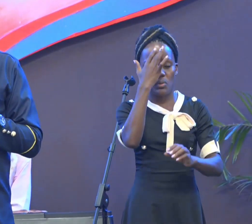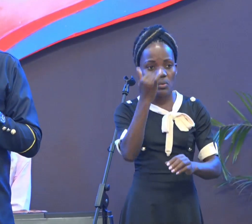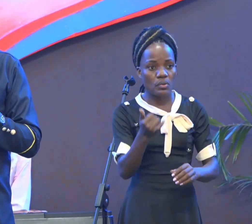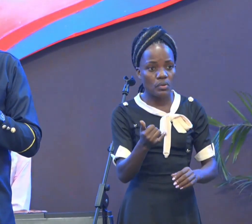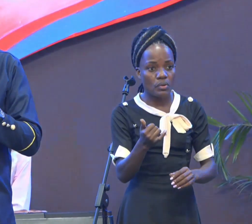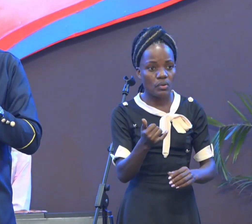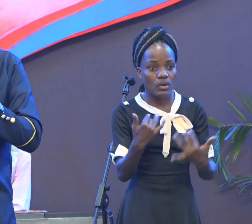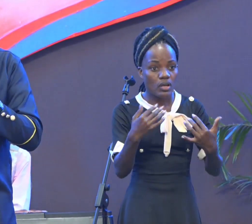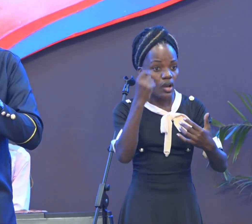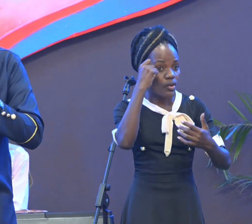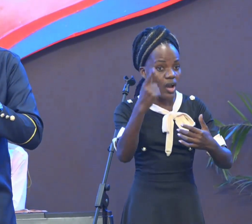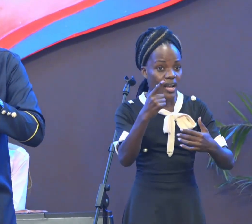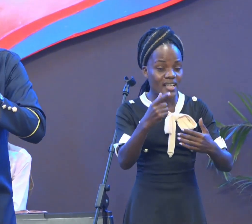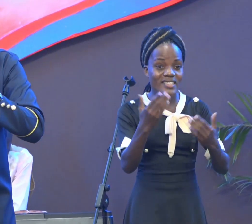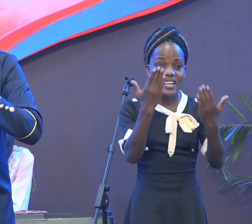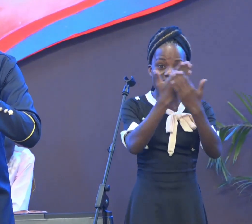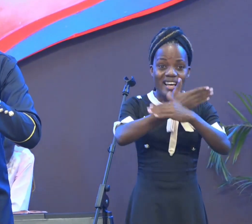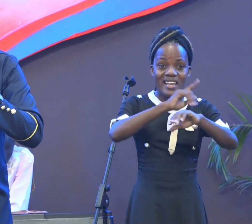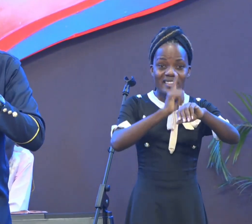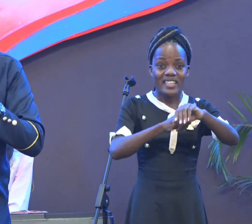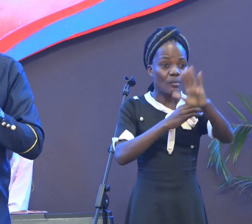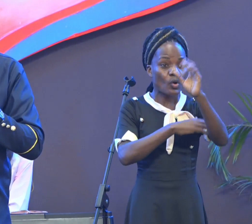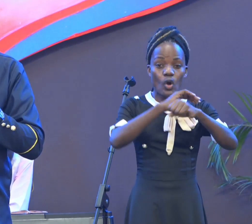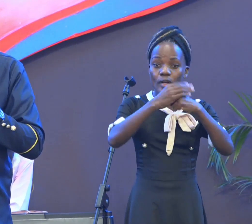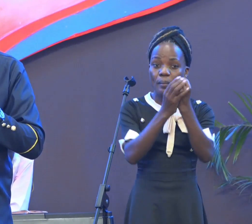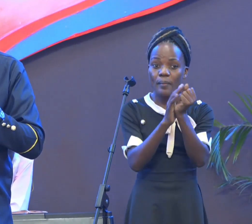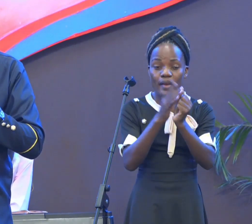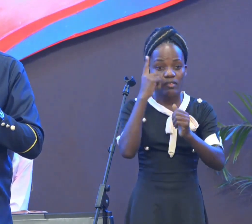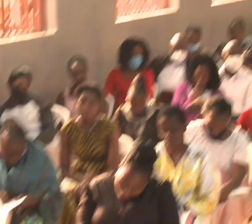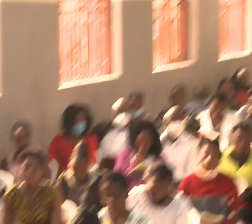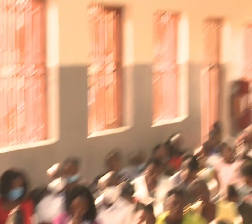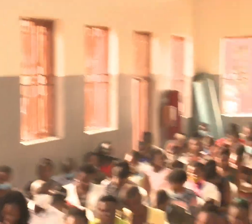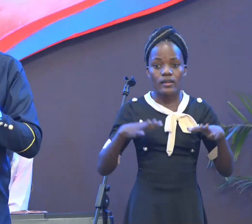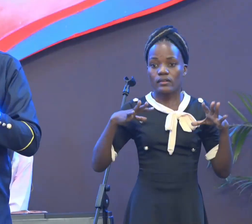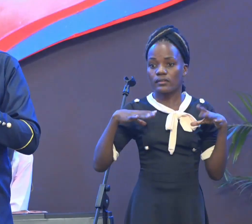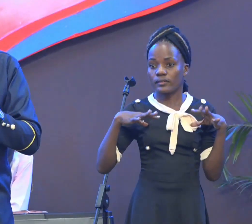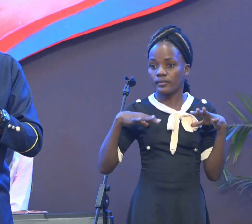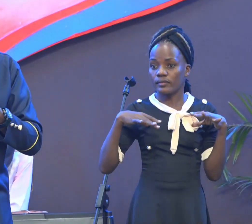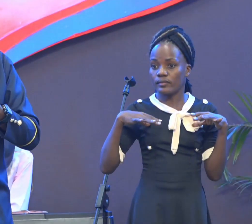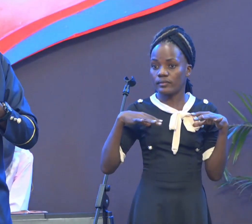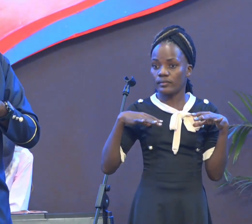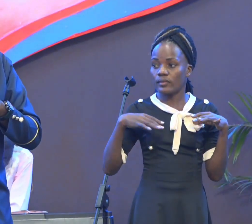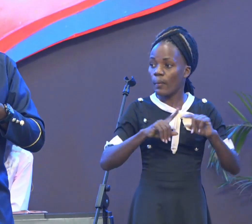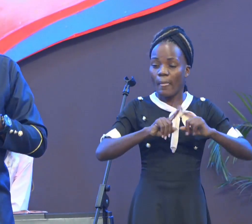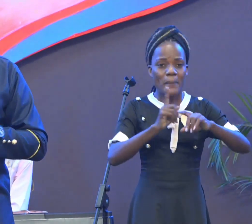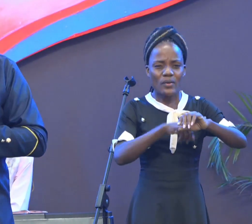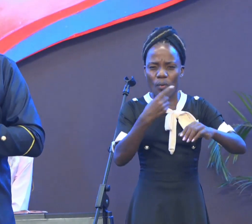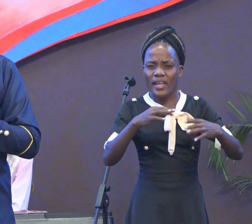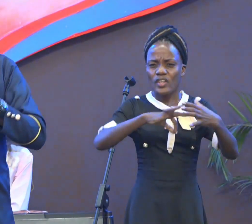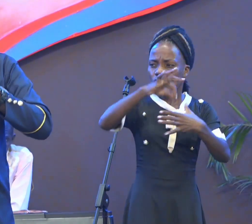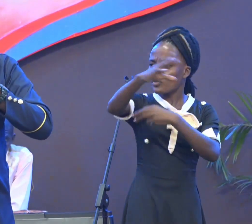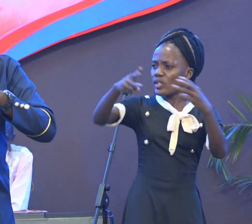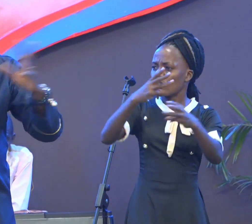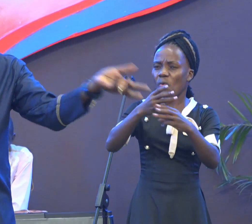Olabye ngobudde bw'ekiro mukama yabukolanga bwa kuwumula. Have you seen that night time was made for rest? Nayo obwengula bwe bukyankalana. But when